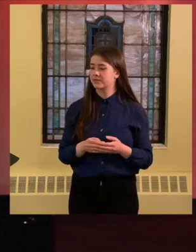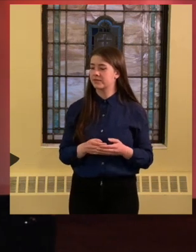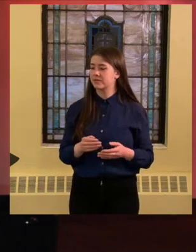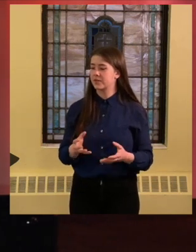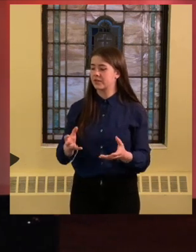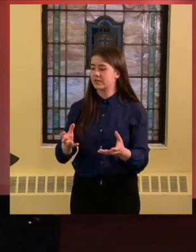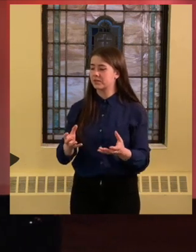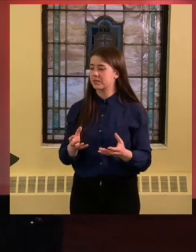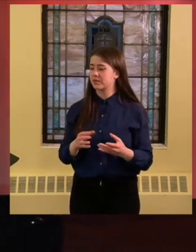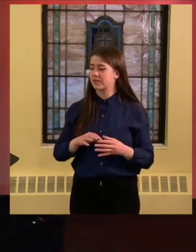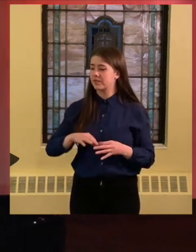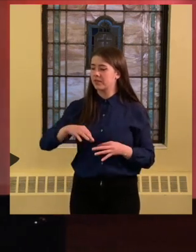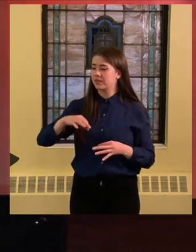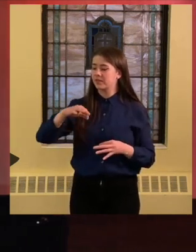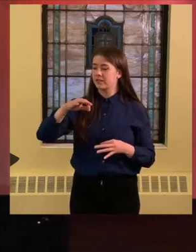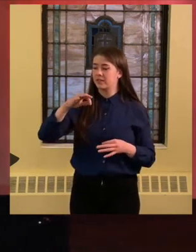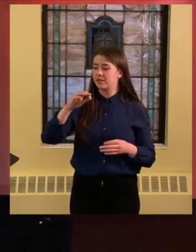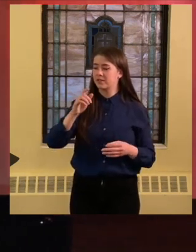come. If willing spirit,